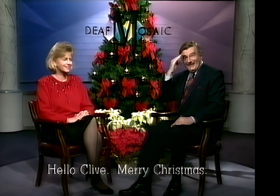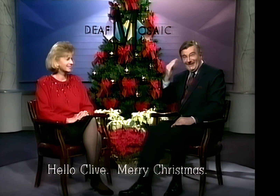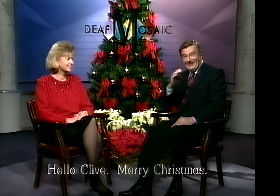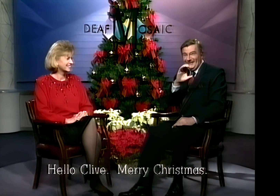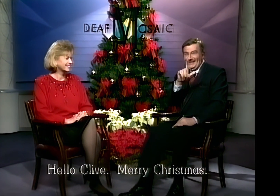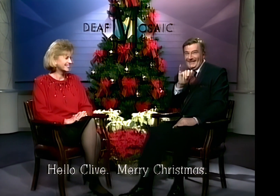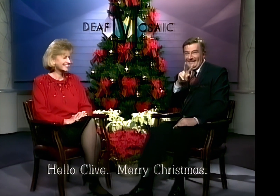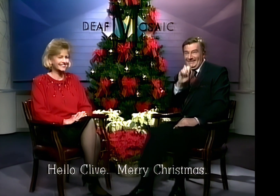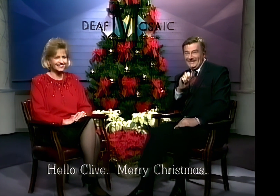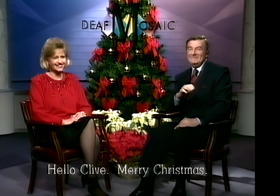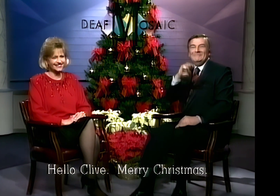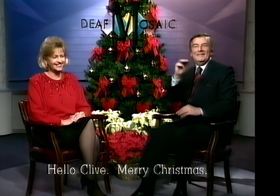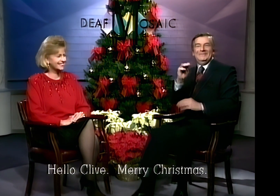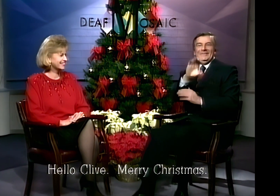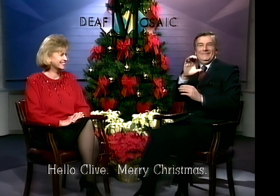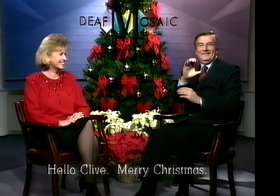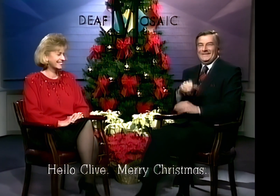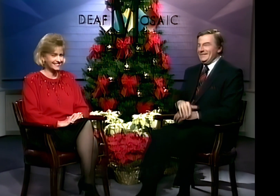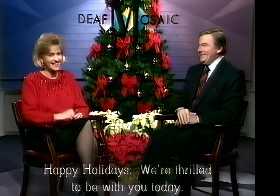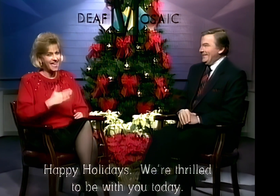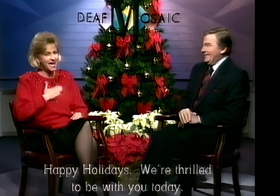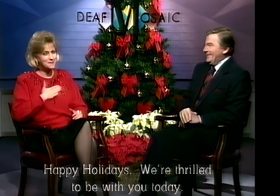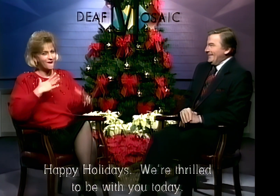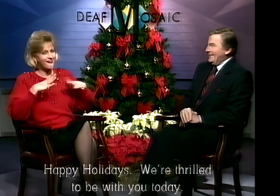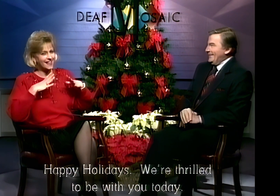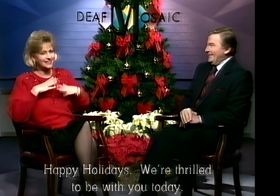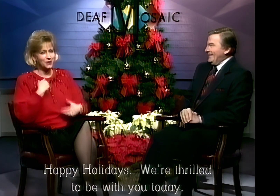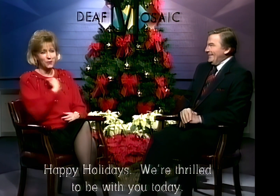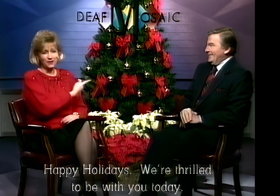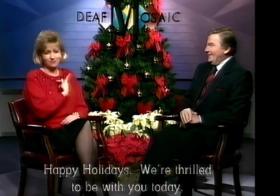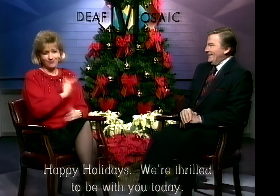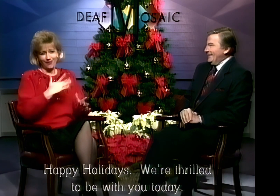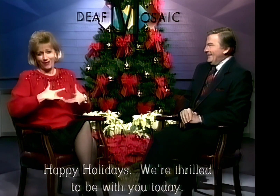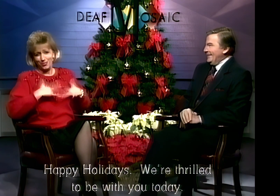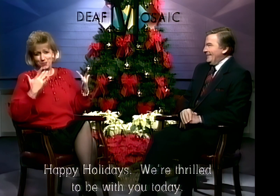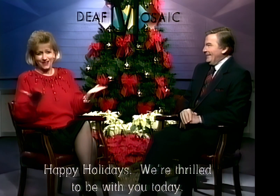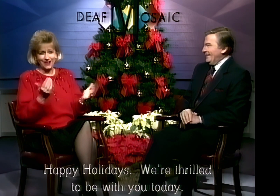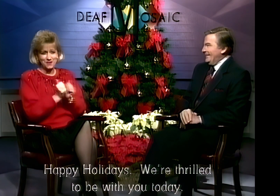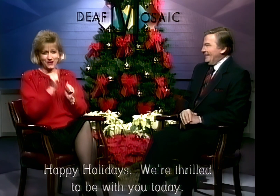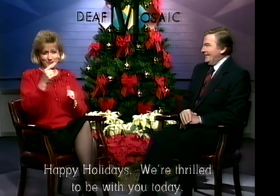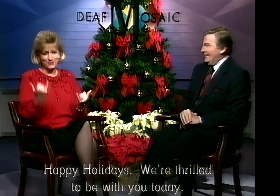Hello, Clive. Merry Christmas. Happy holidays. We're thrilled to be with you today.